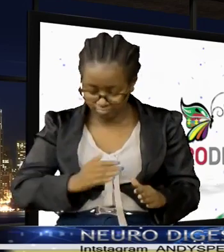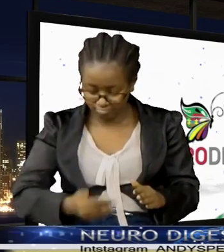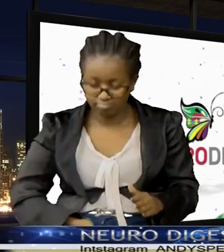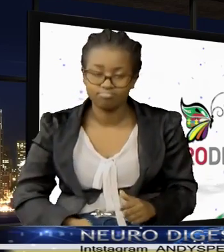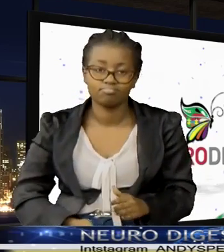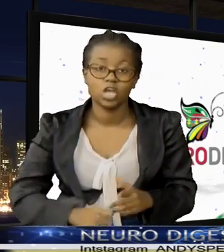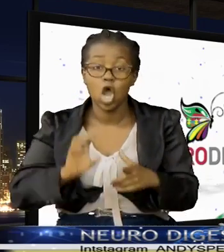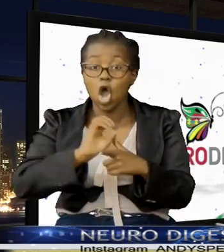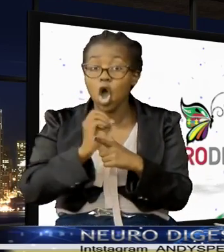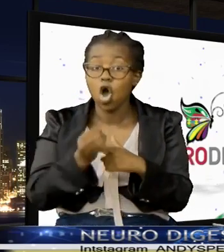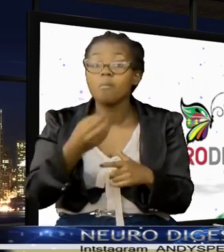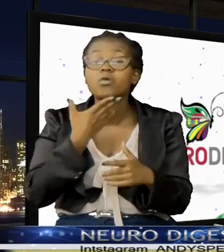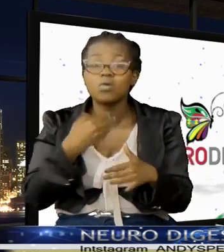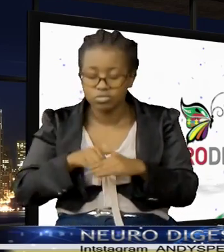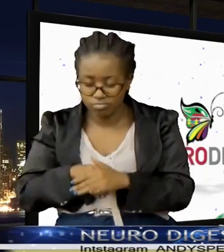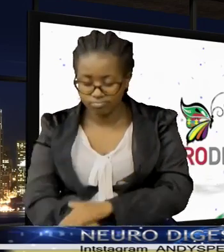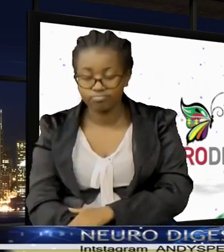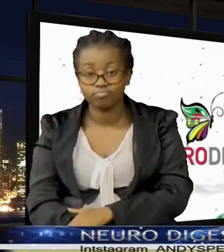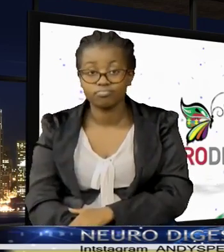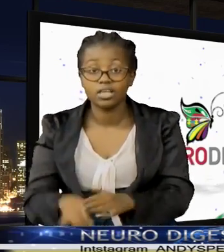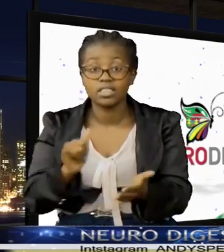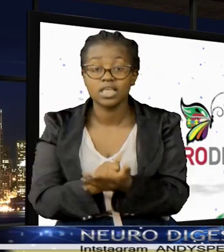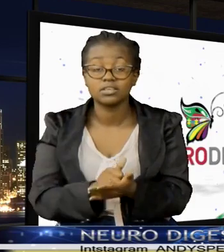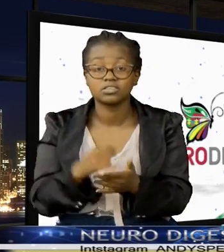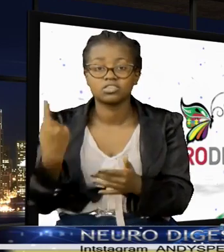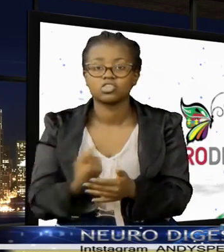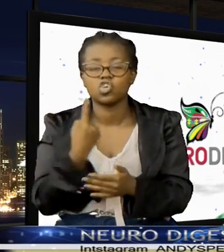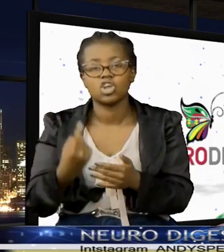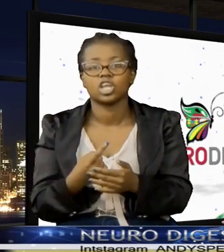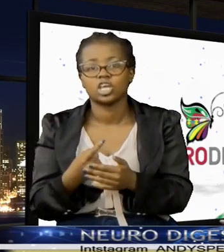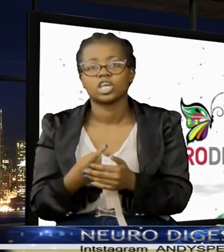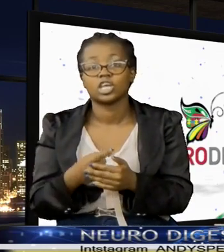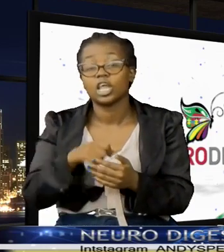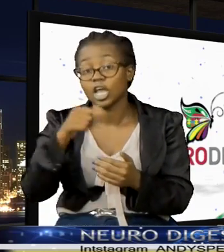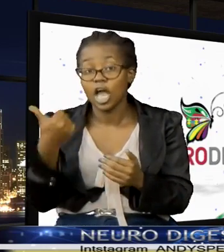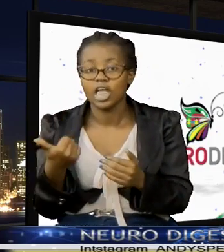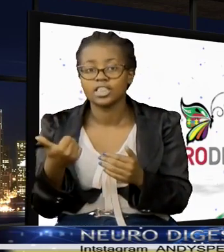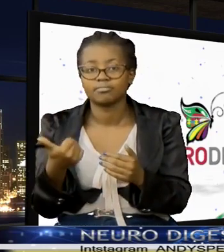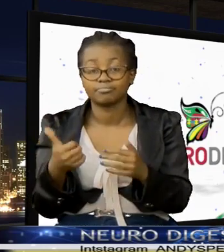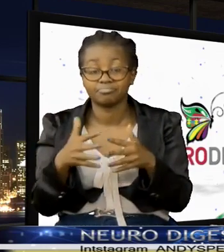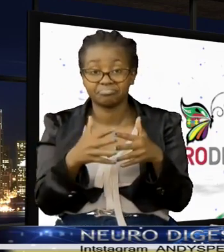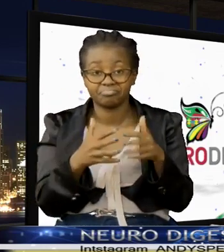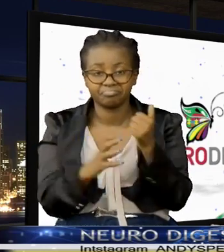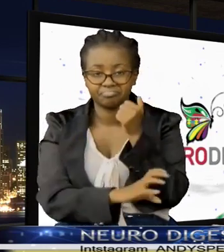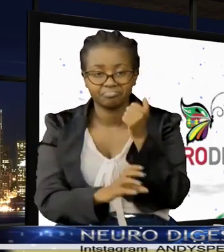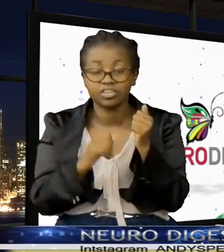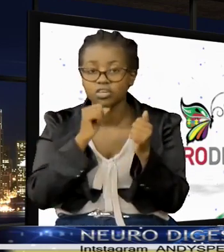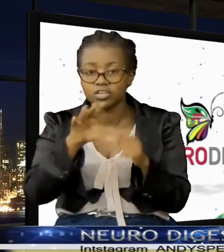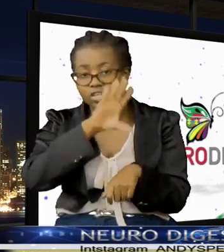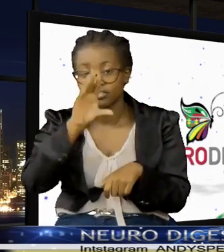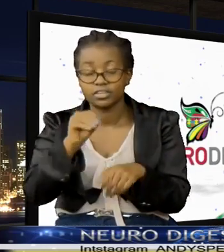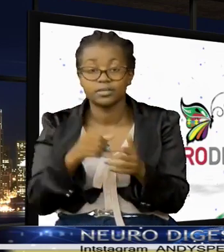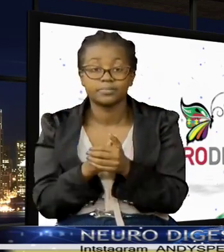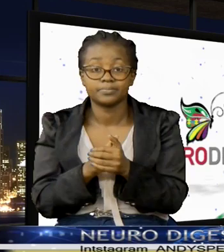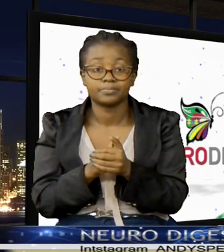to term, or no, I'd like to terminate. But that only applies in other continents, not in Africa. And